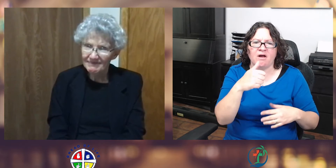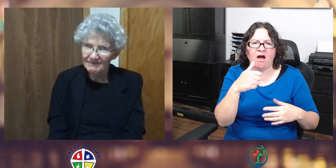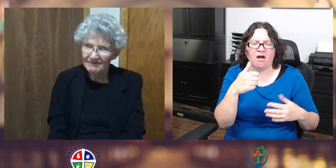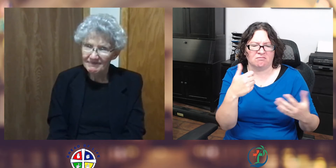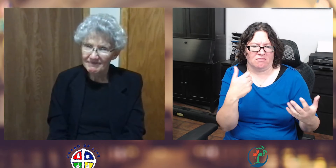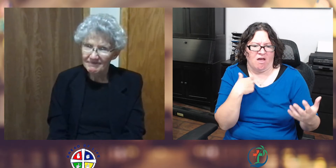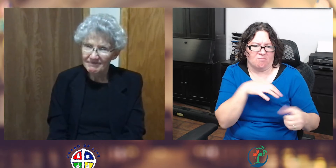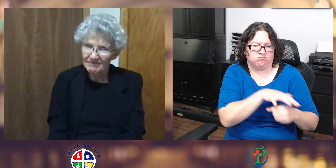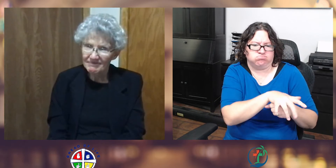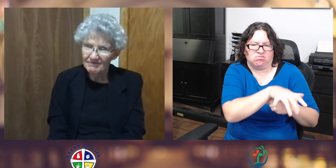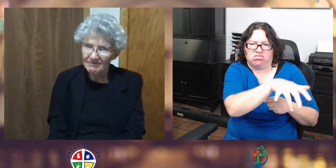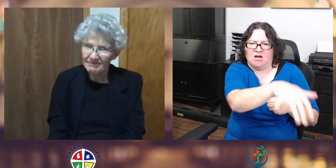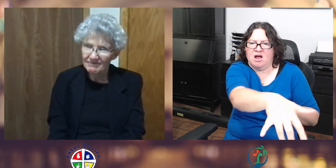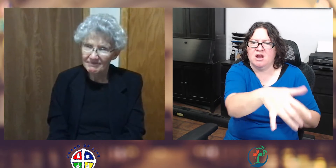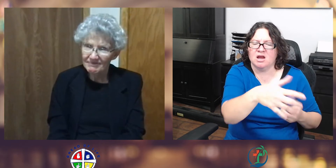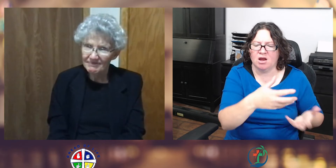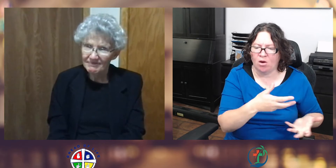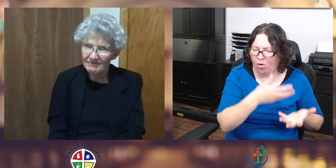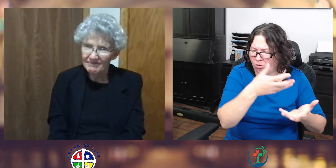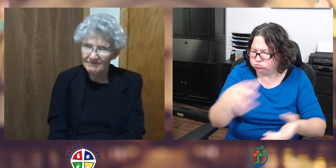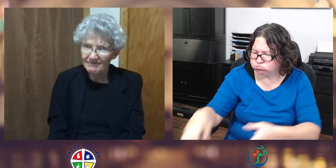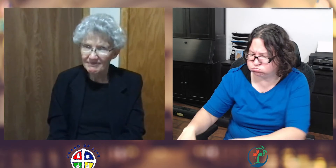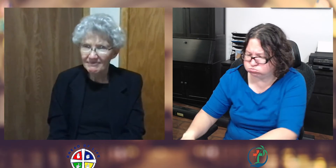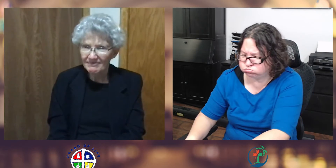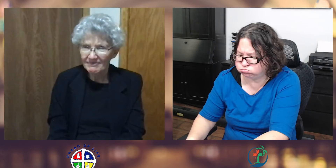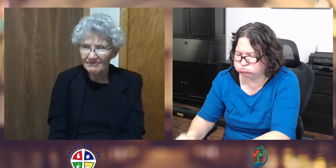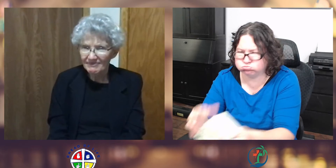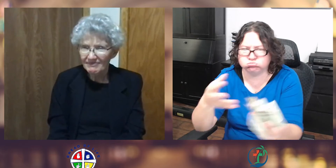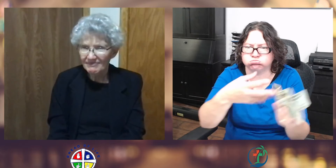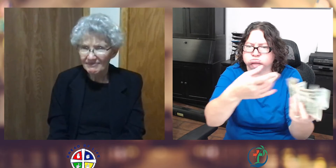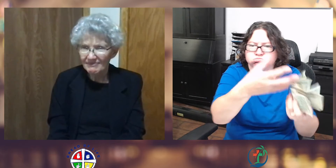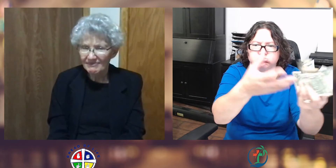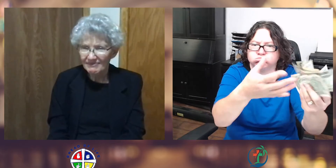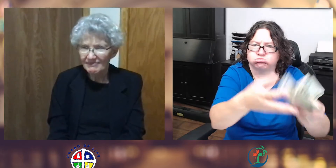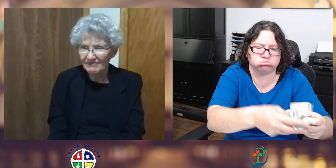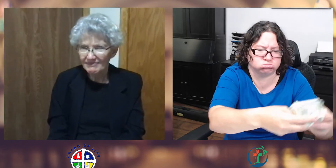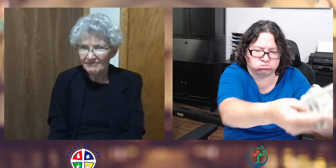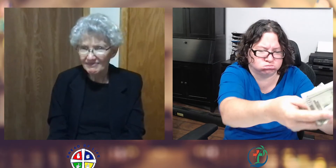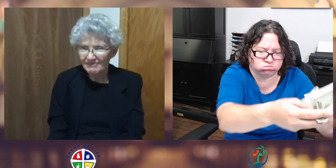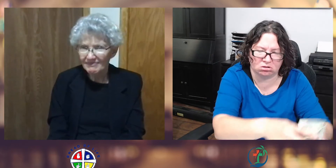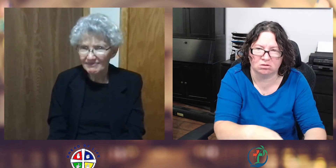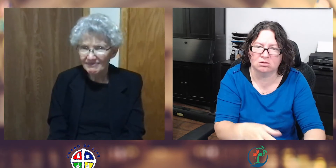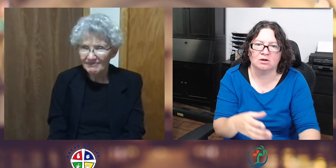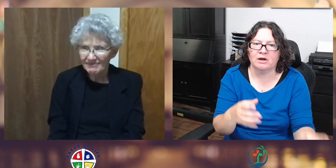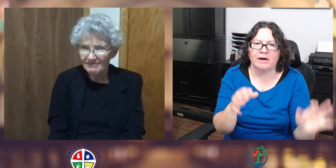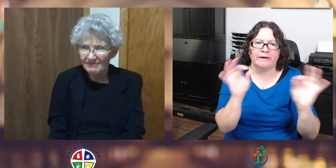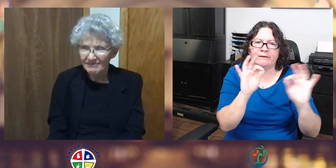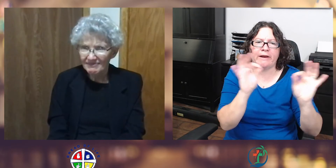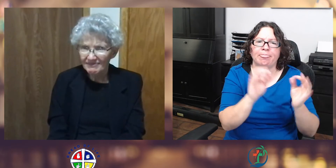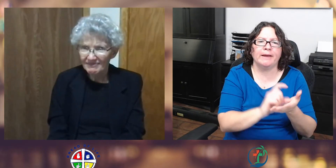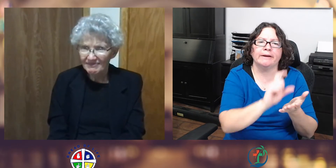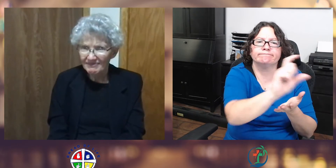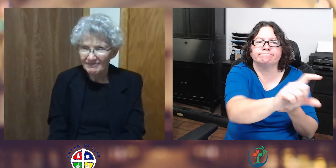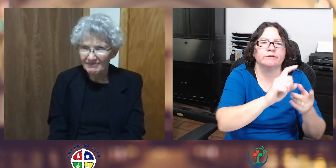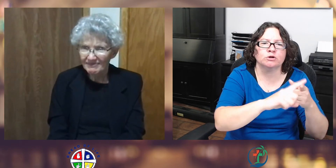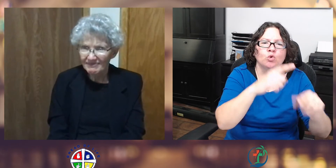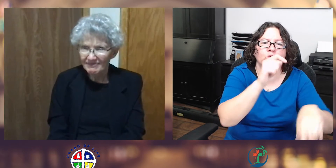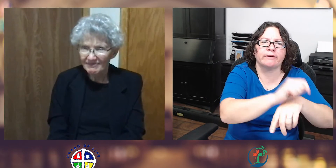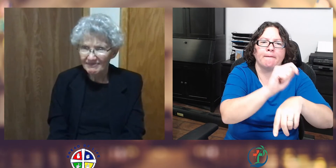I thought that might be what you were doing. Hiding? No. Writing.